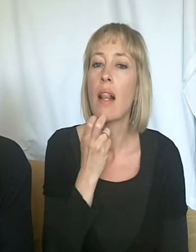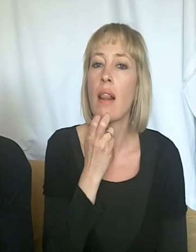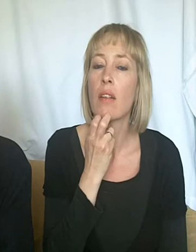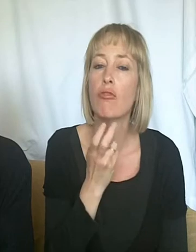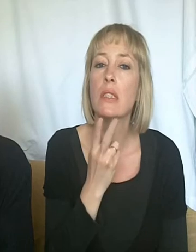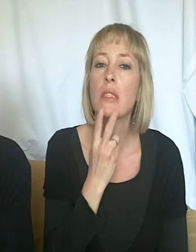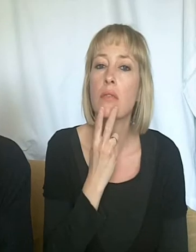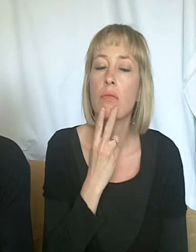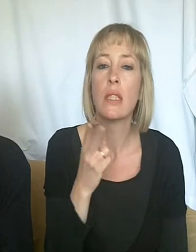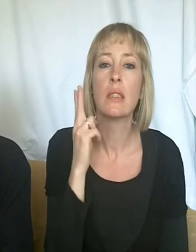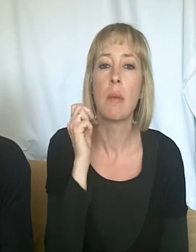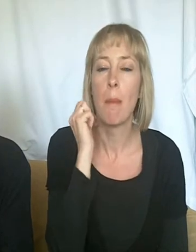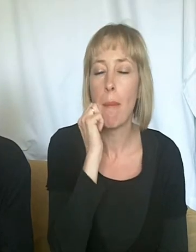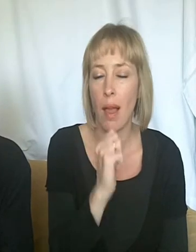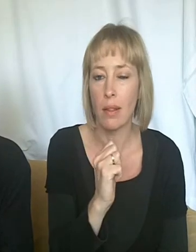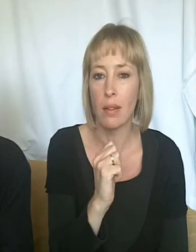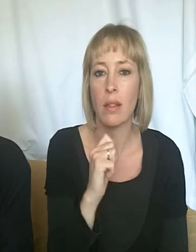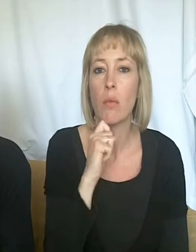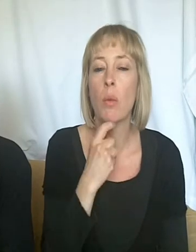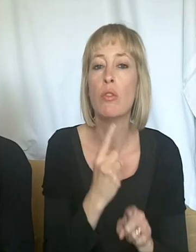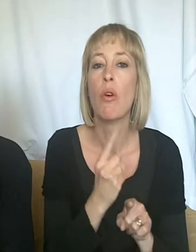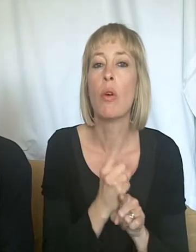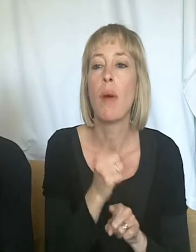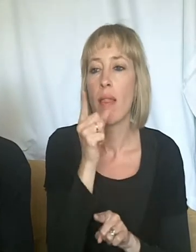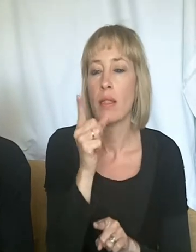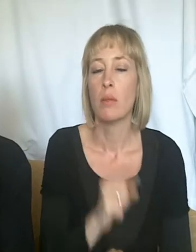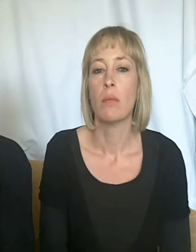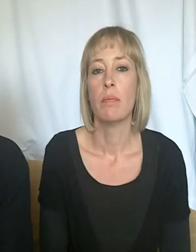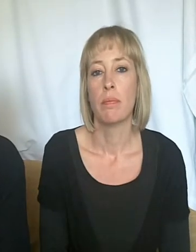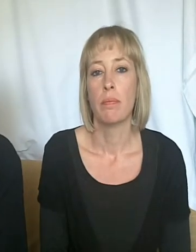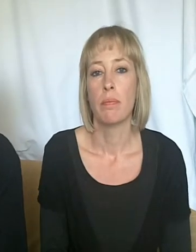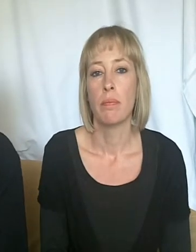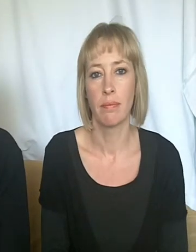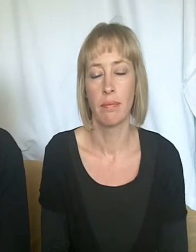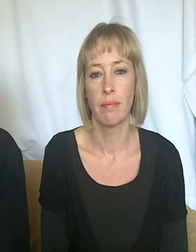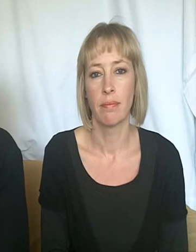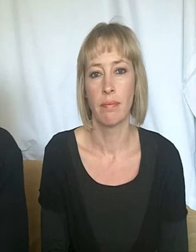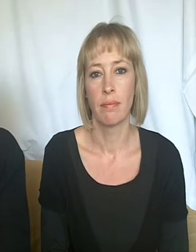in black, and I'm going to be talking about this one.